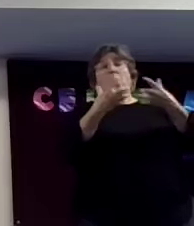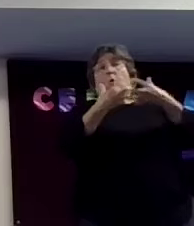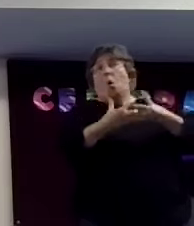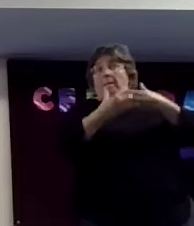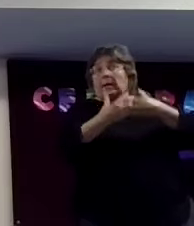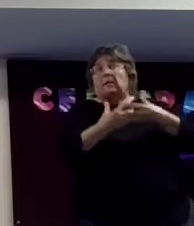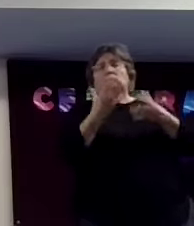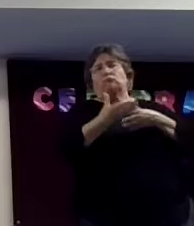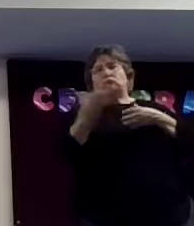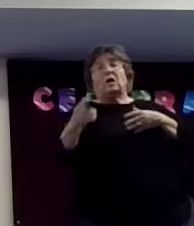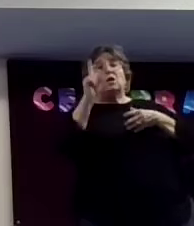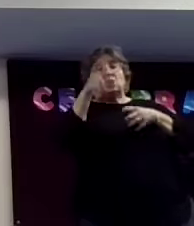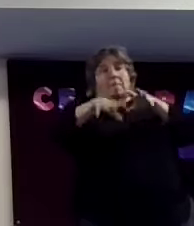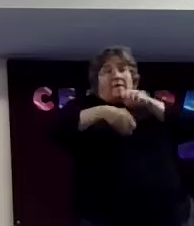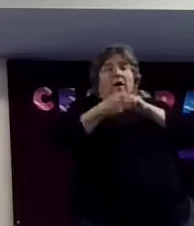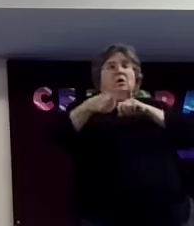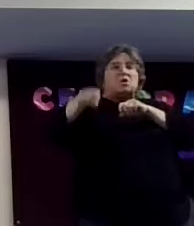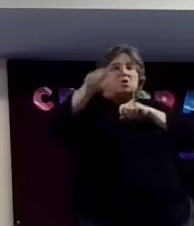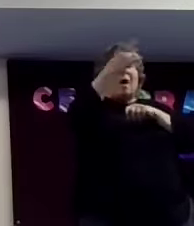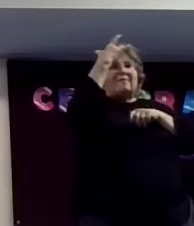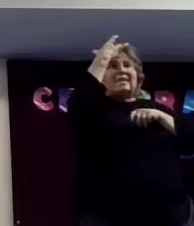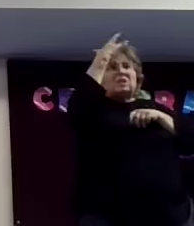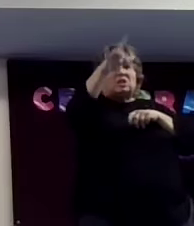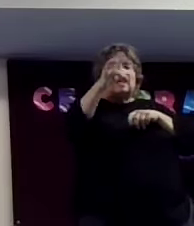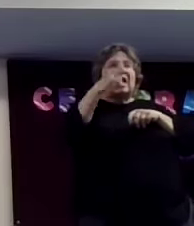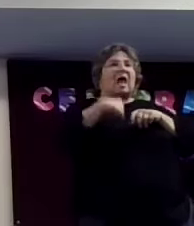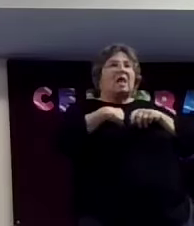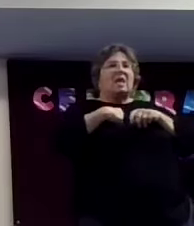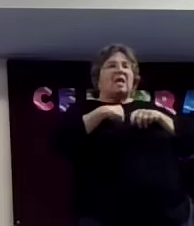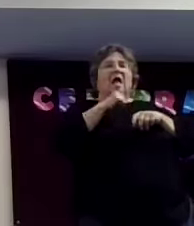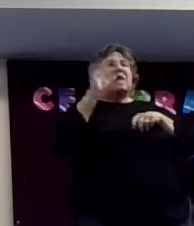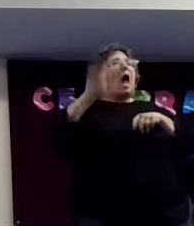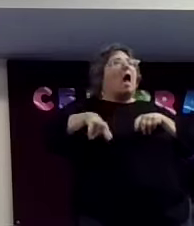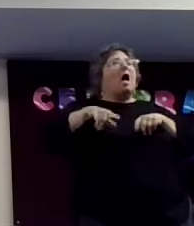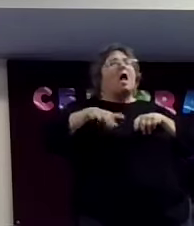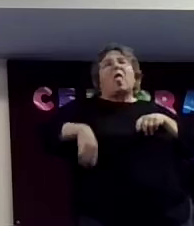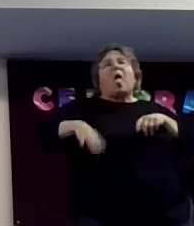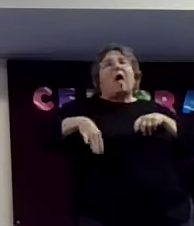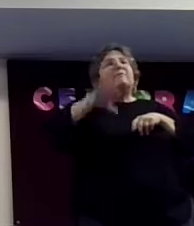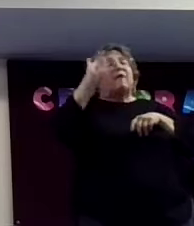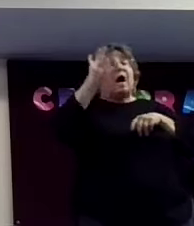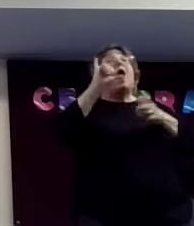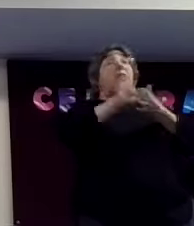help people. You should be involved because you have the genius that has been yet untapped. And